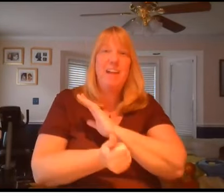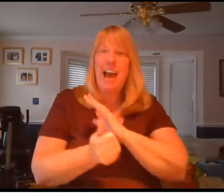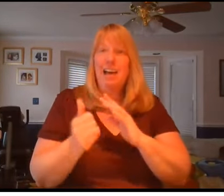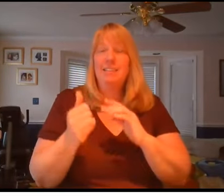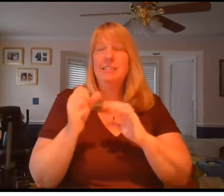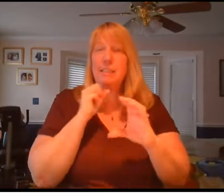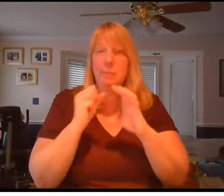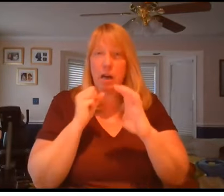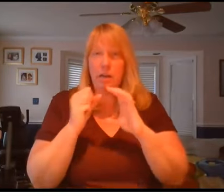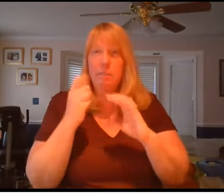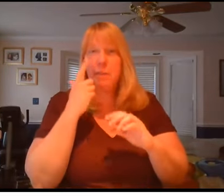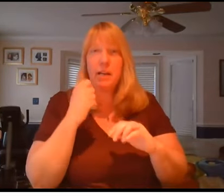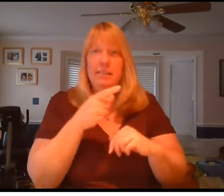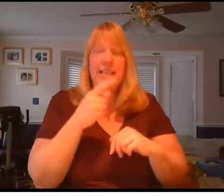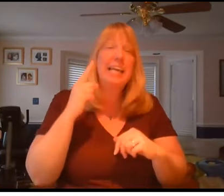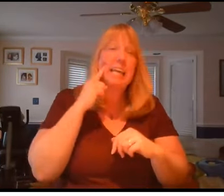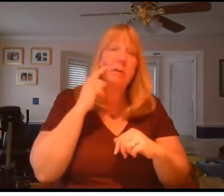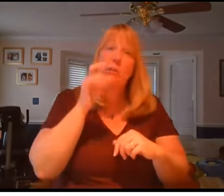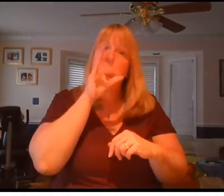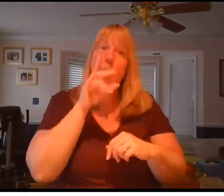Most hearing people don't really learn how to simcom